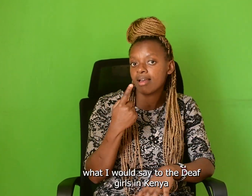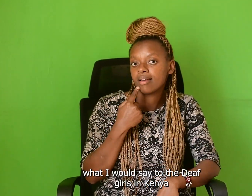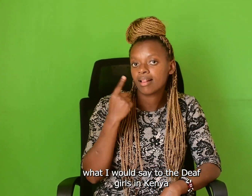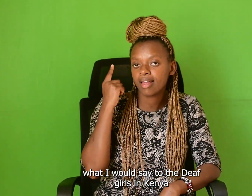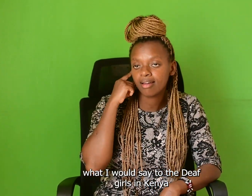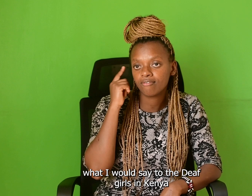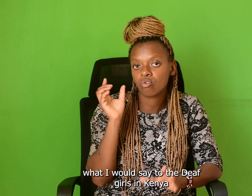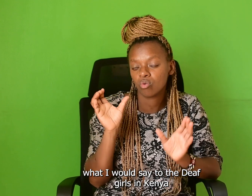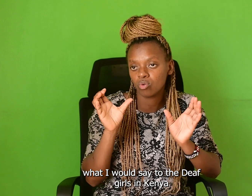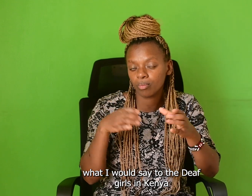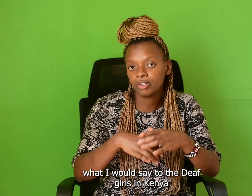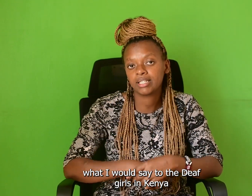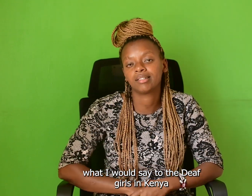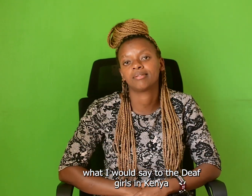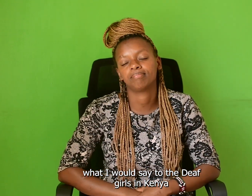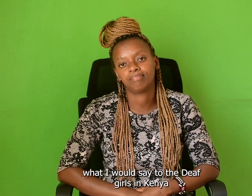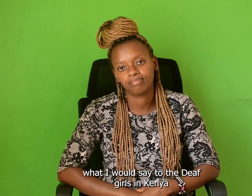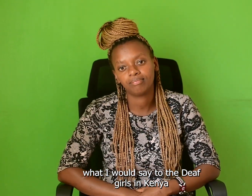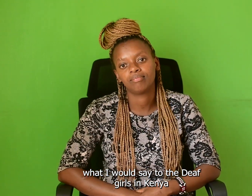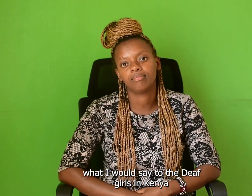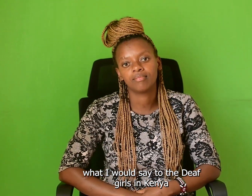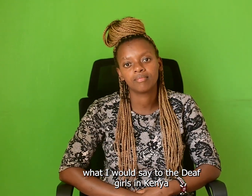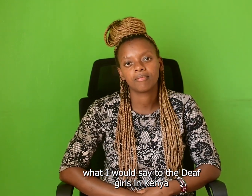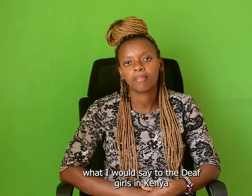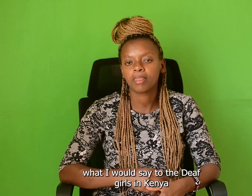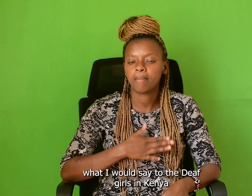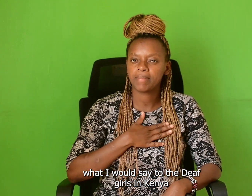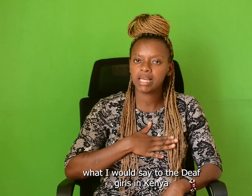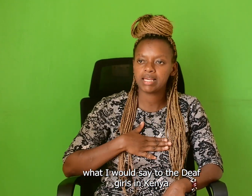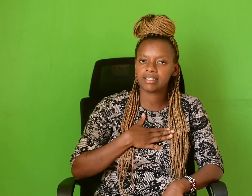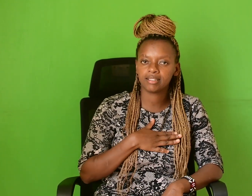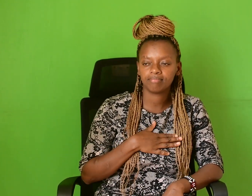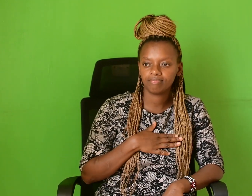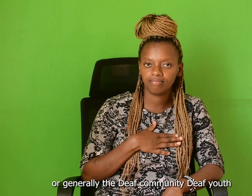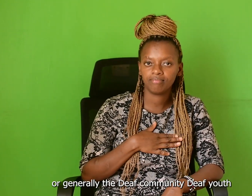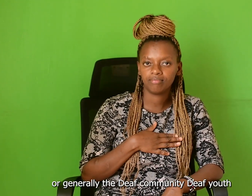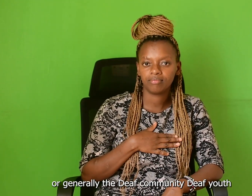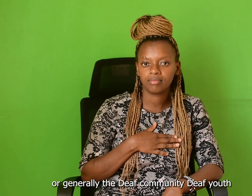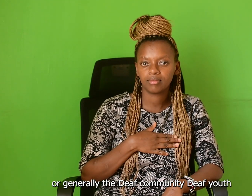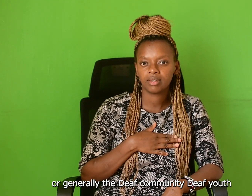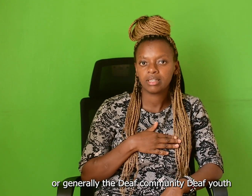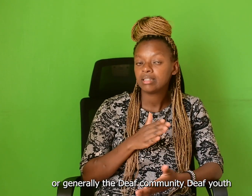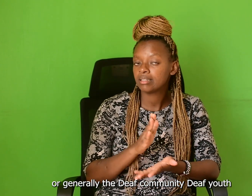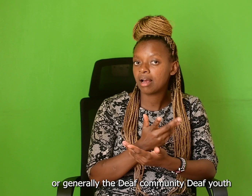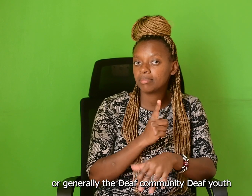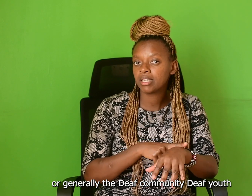So what I would say to the deaf girls and the deaf girls in Kenya, or generally the deaf community, deaf youth,